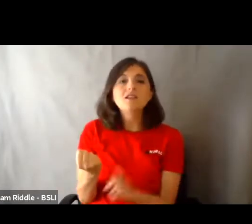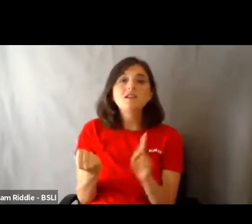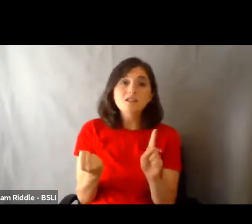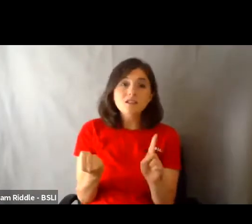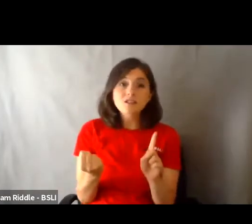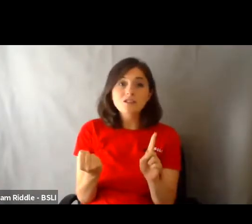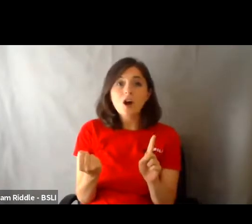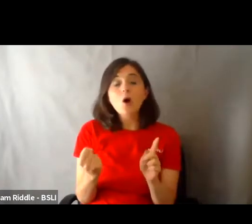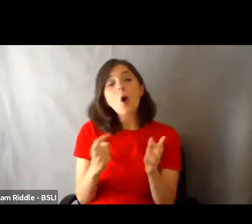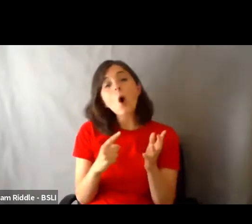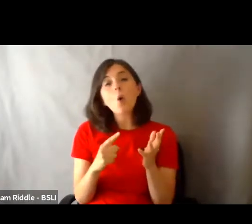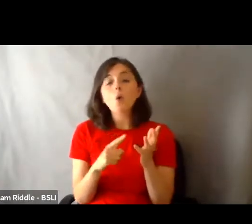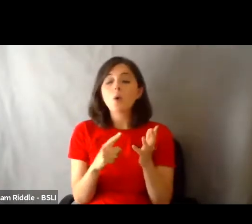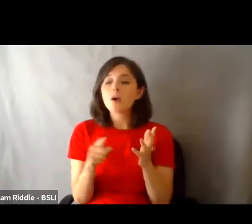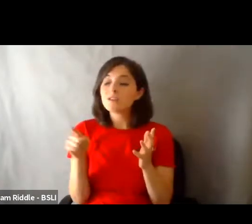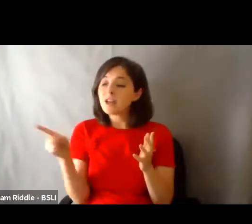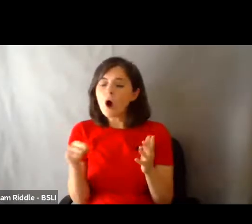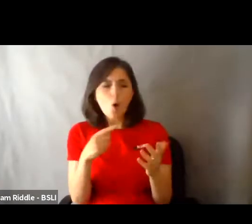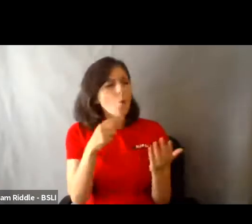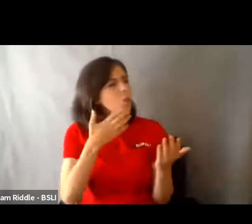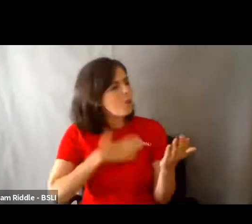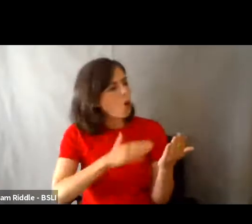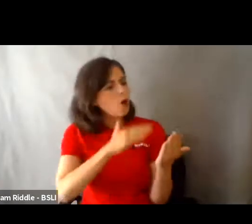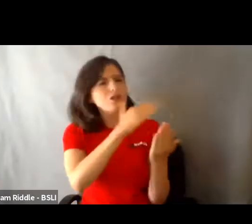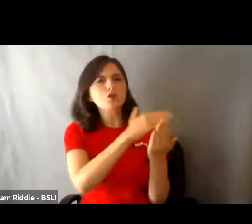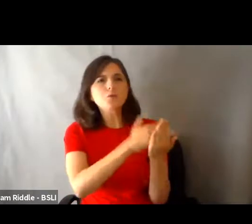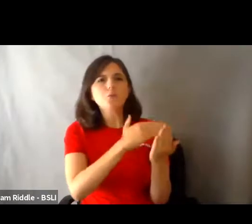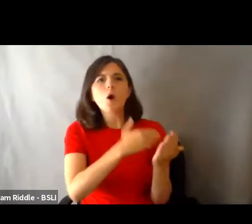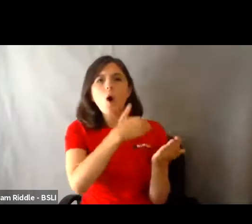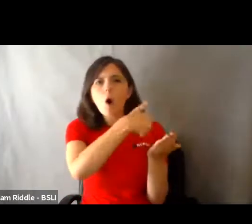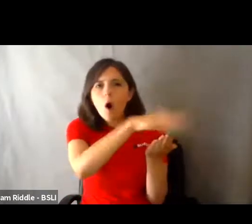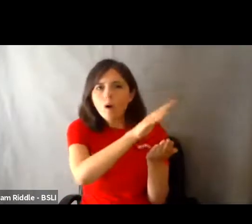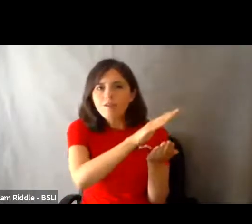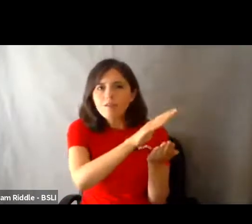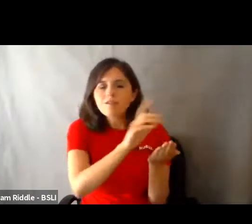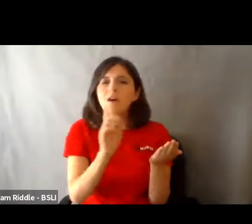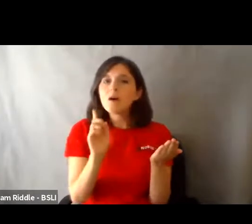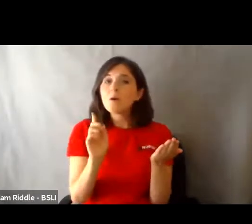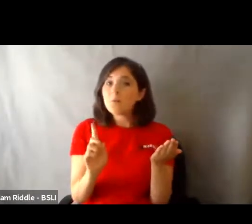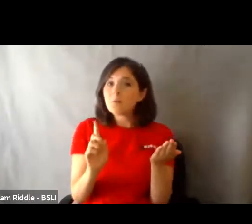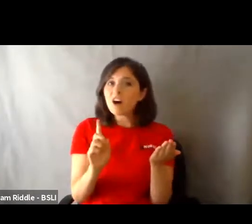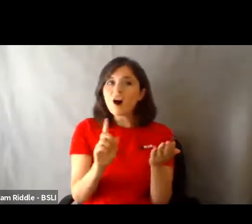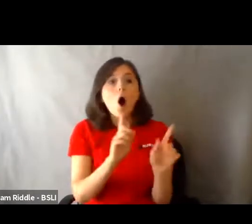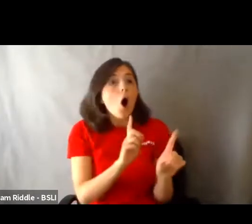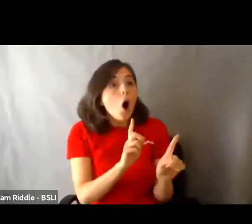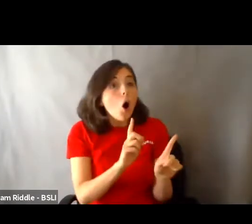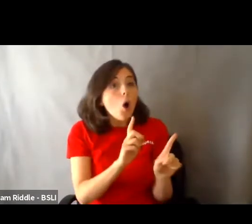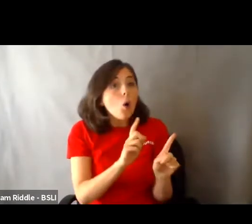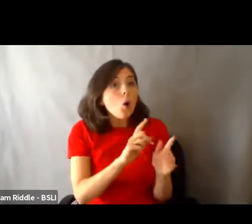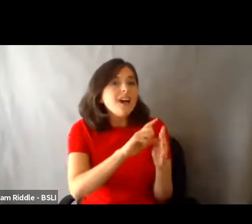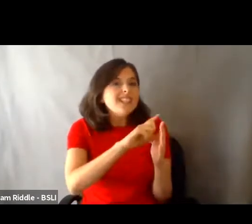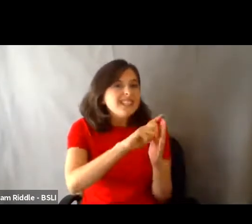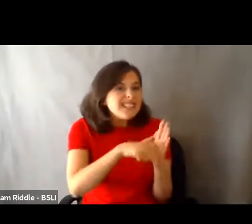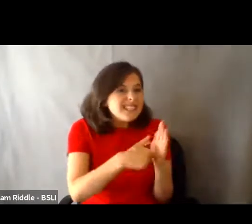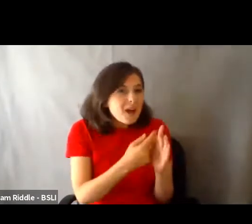of UBI say we want to get rid of conditionality, but for disabled people and anyone who needs support with their housing costs,